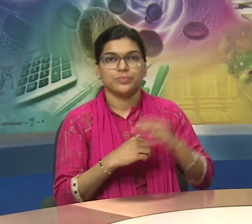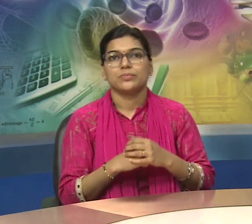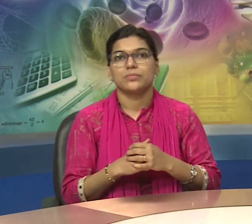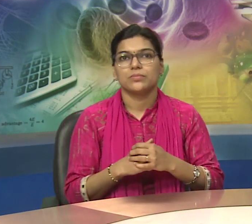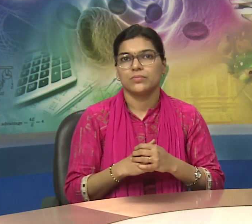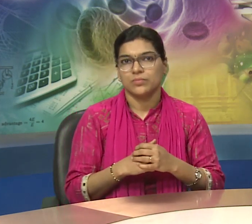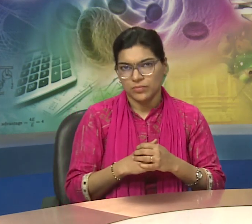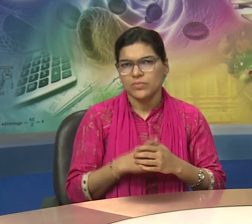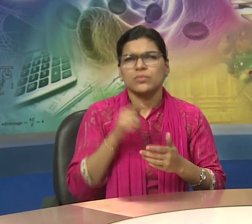image